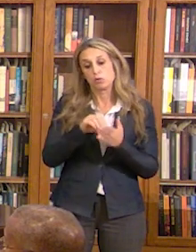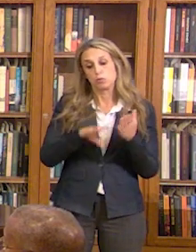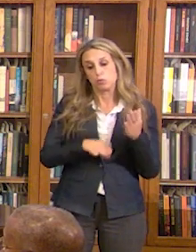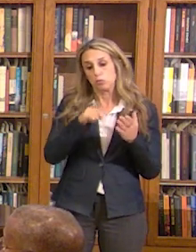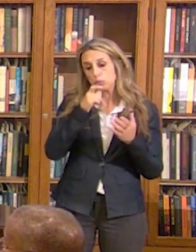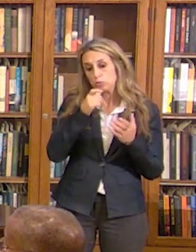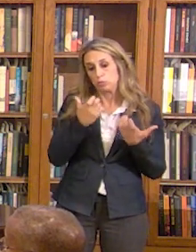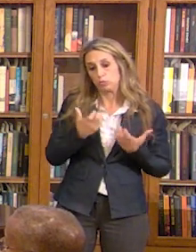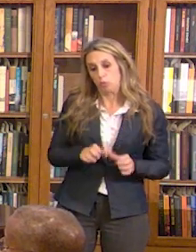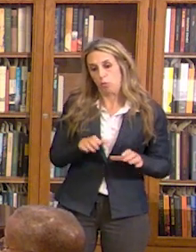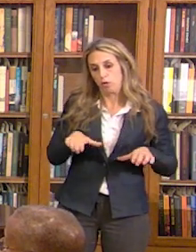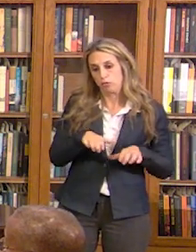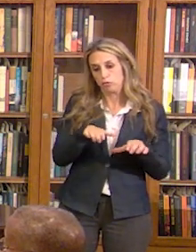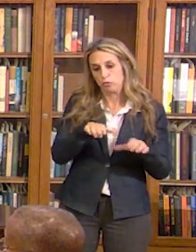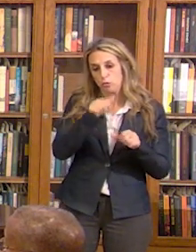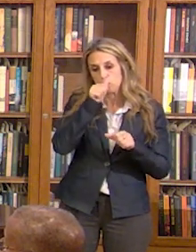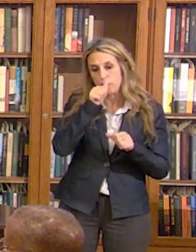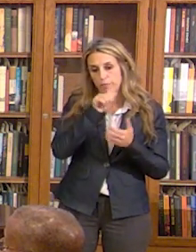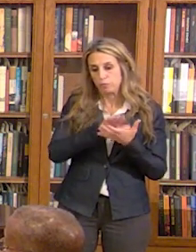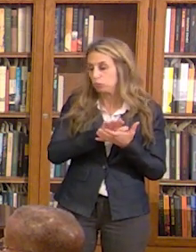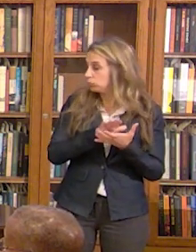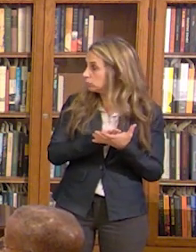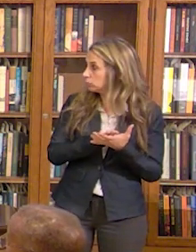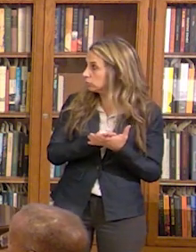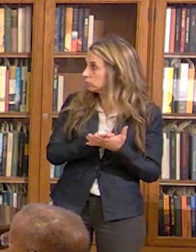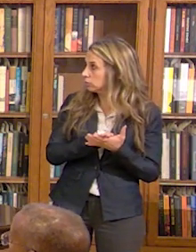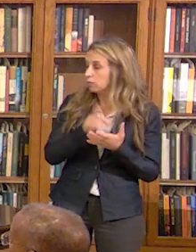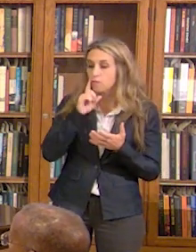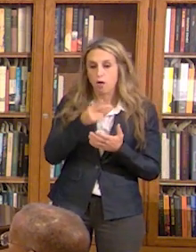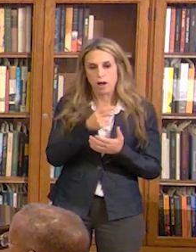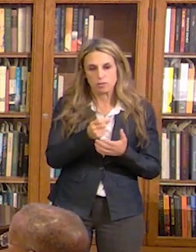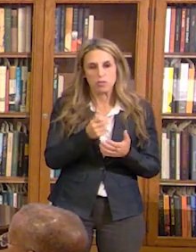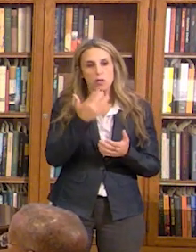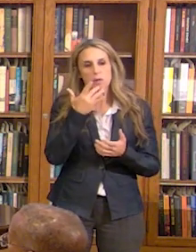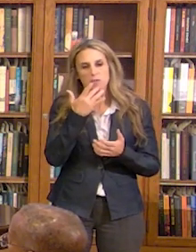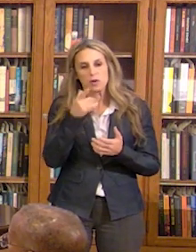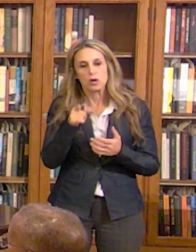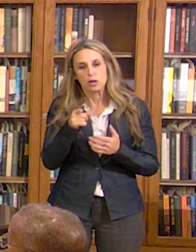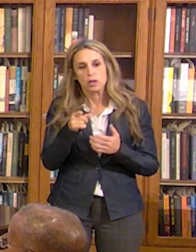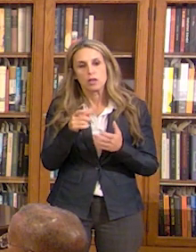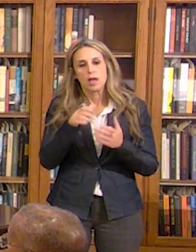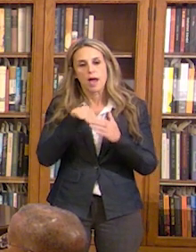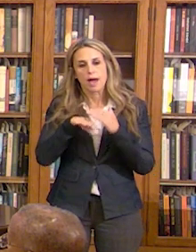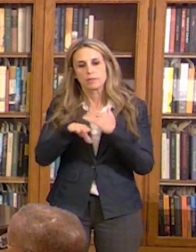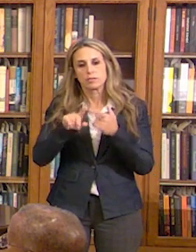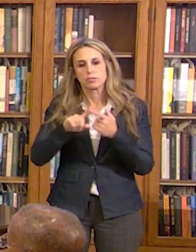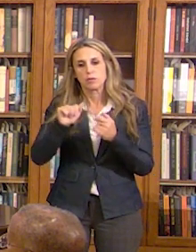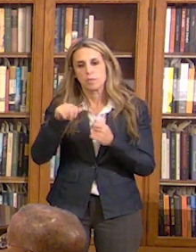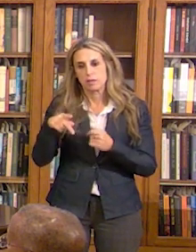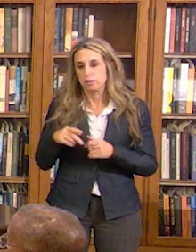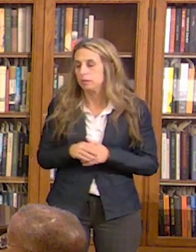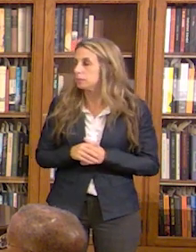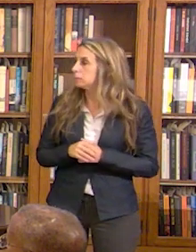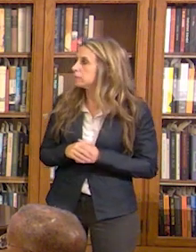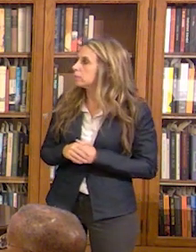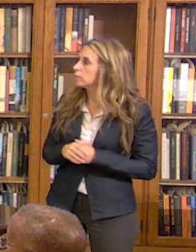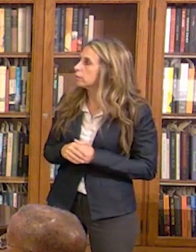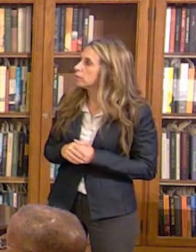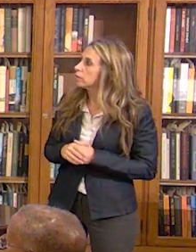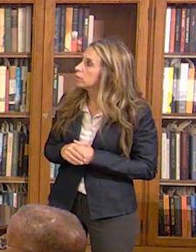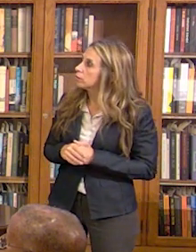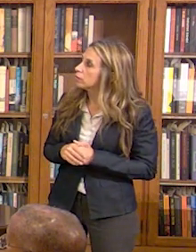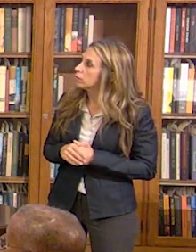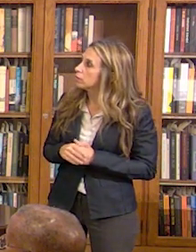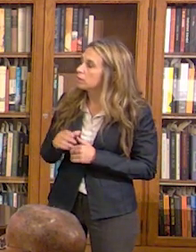don't want to do private school for high school they want the access to the aps so we